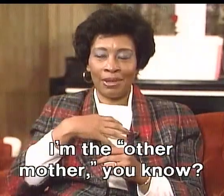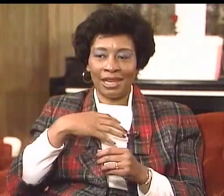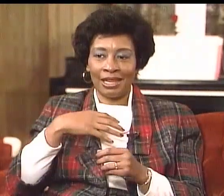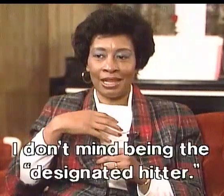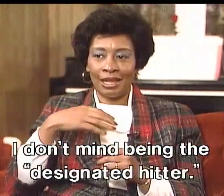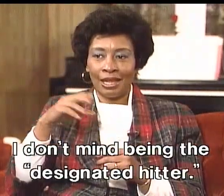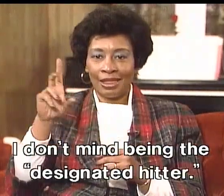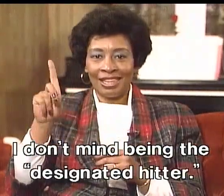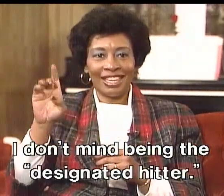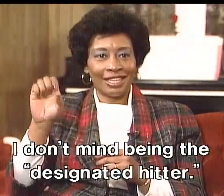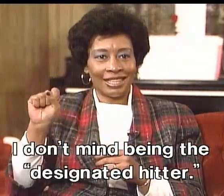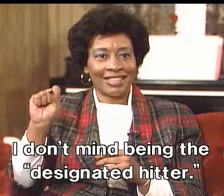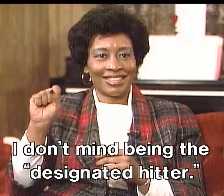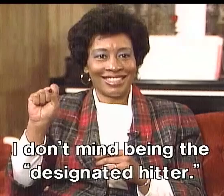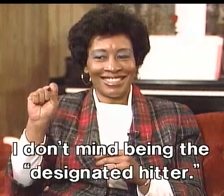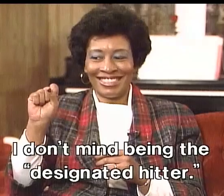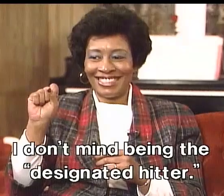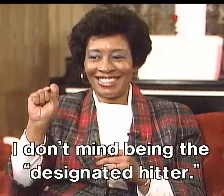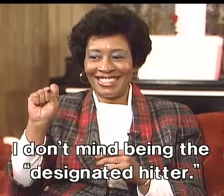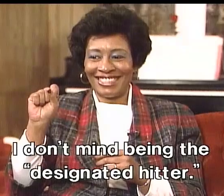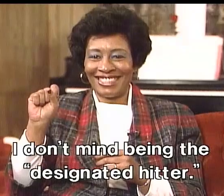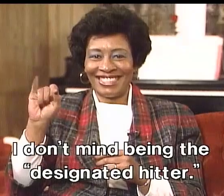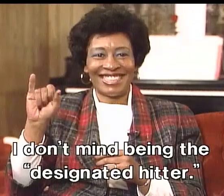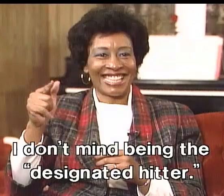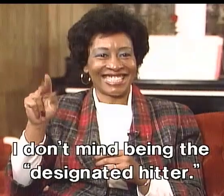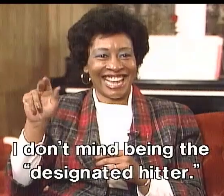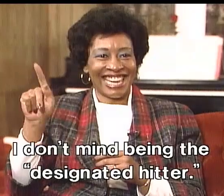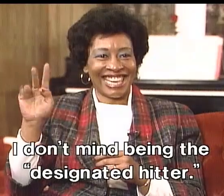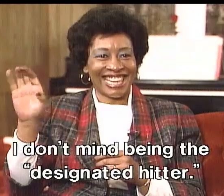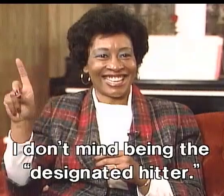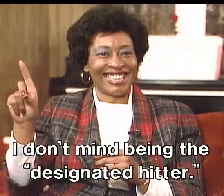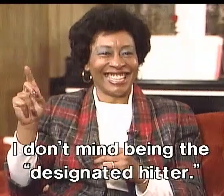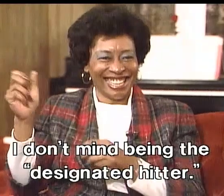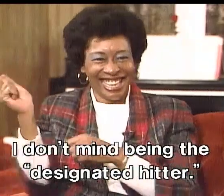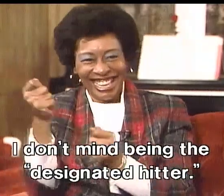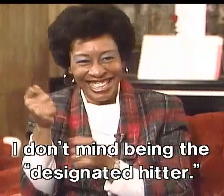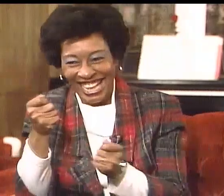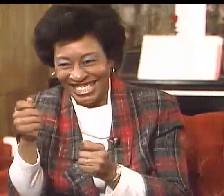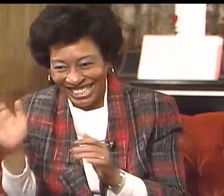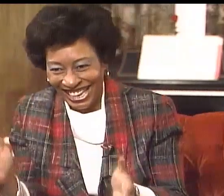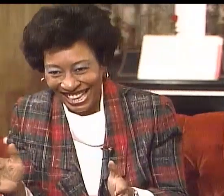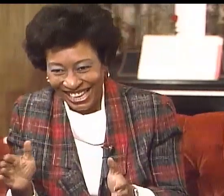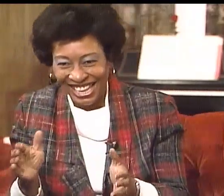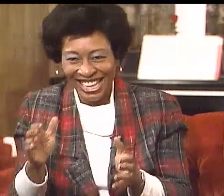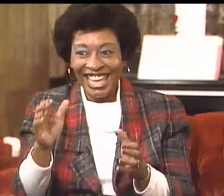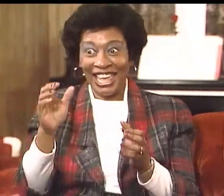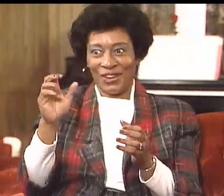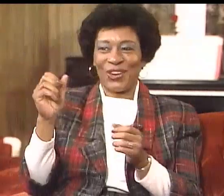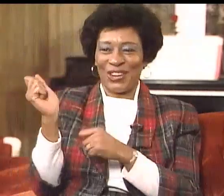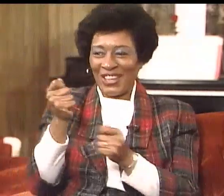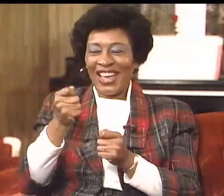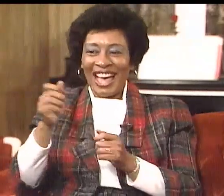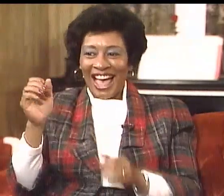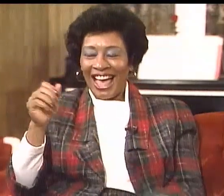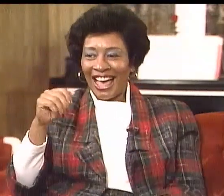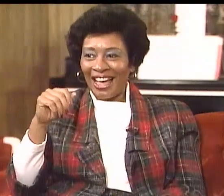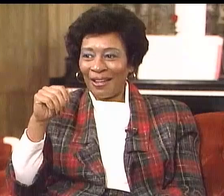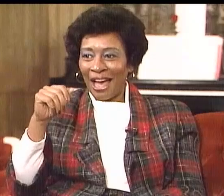being the designated hitter, the designated hitter. I